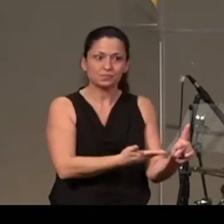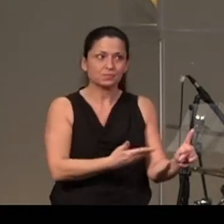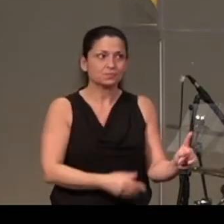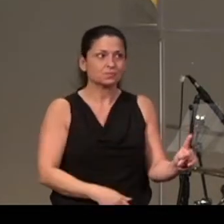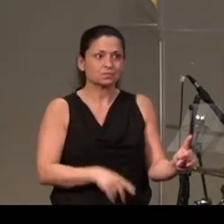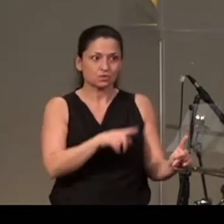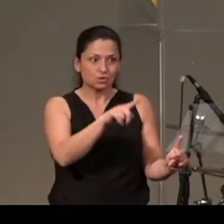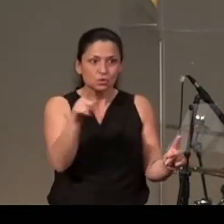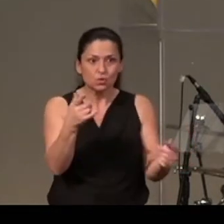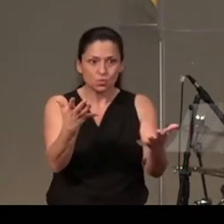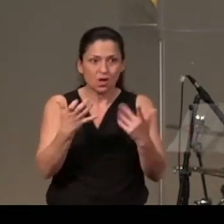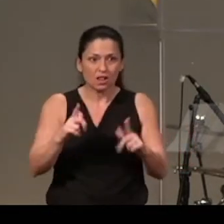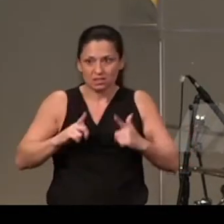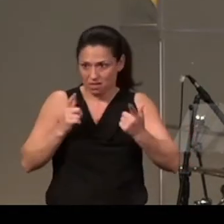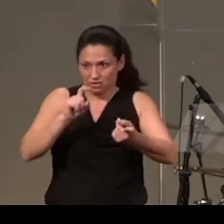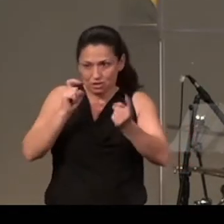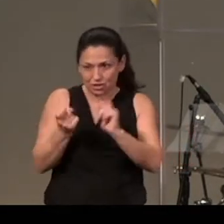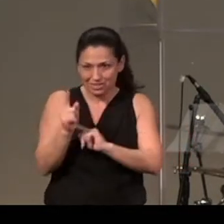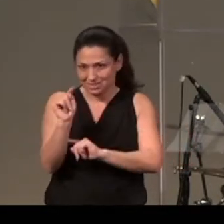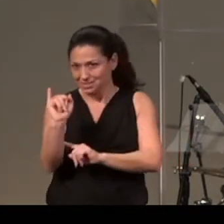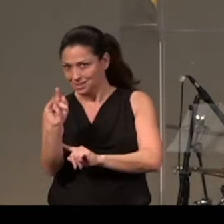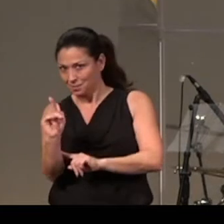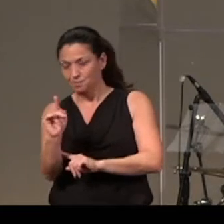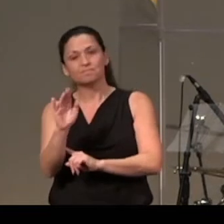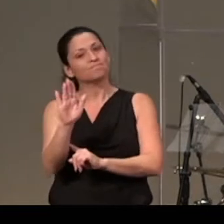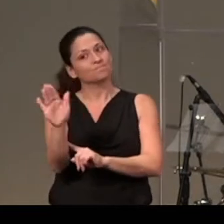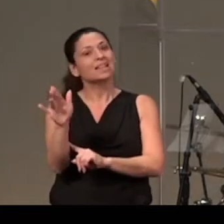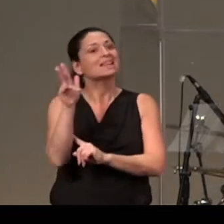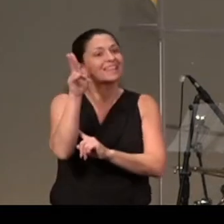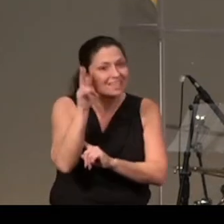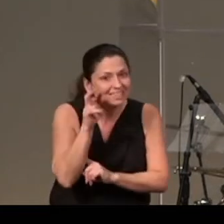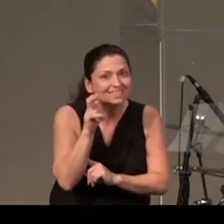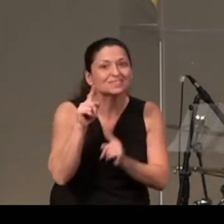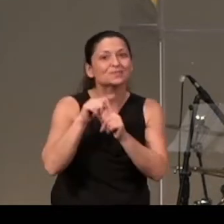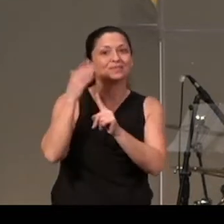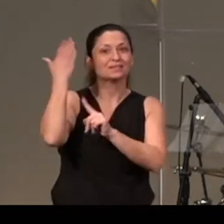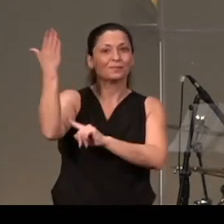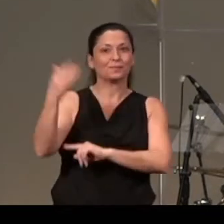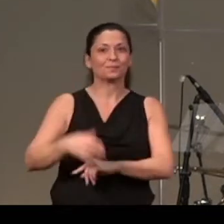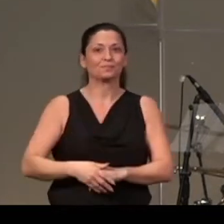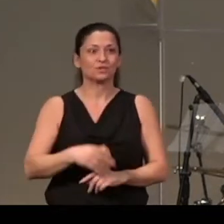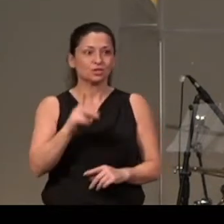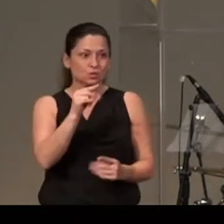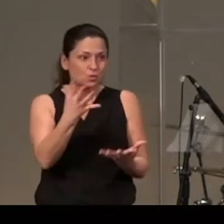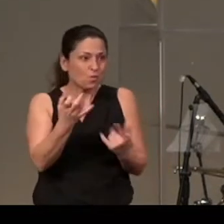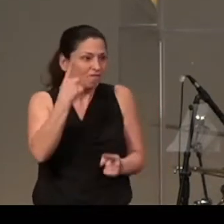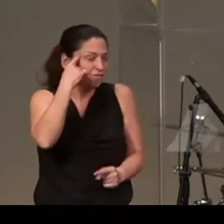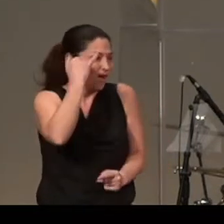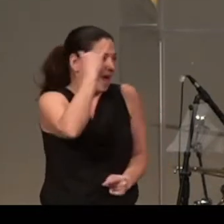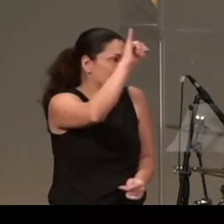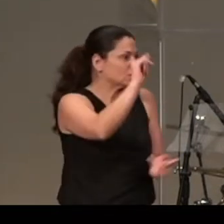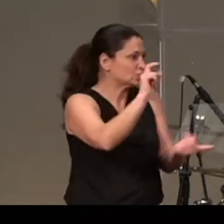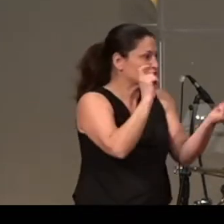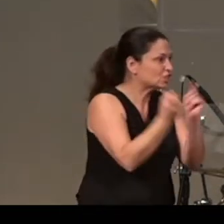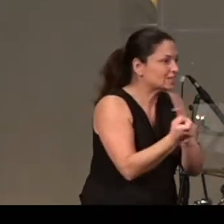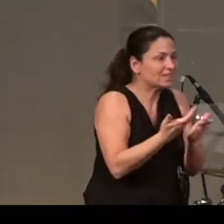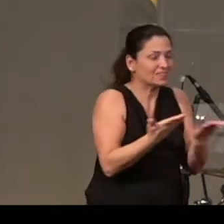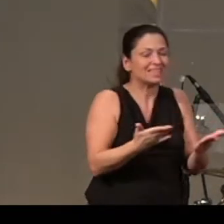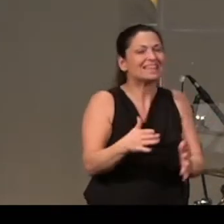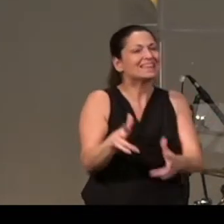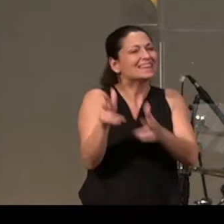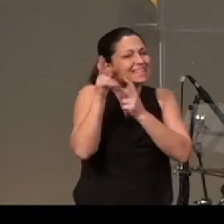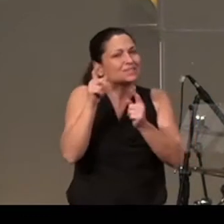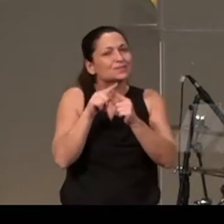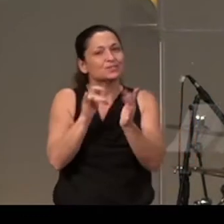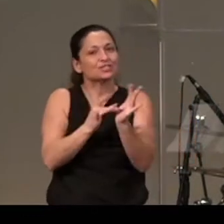You want a life-changing little tip? Listen to him. You want an eternity-changing thing? Listen to